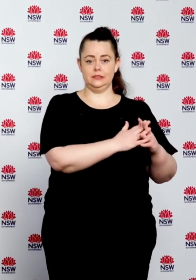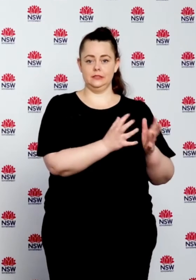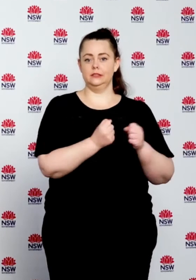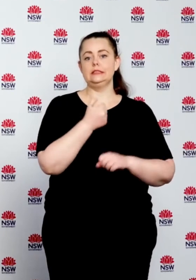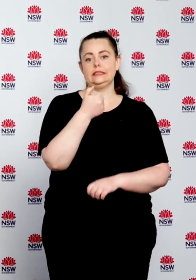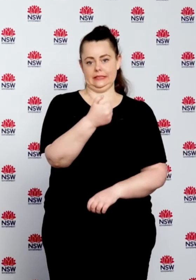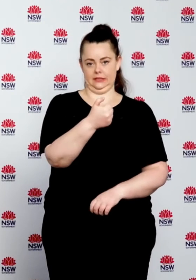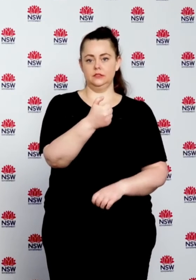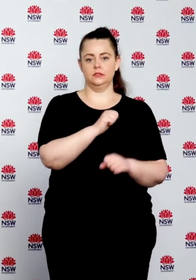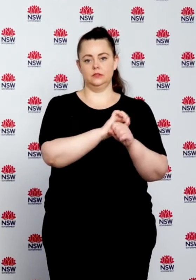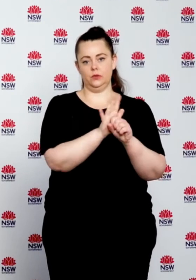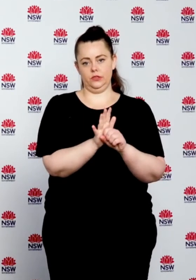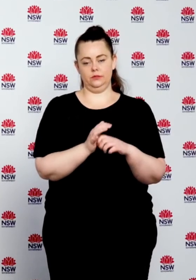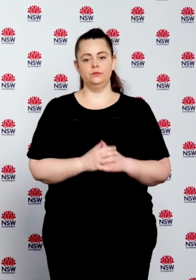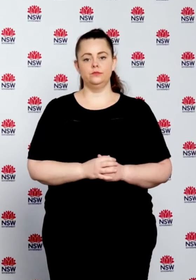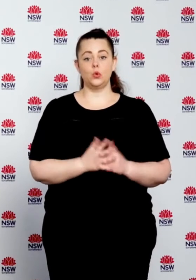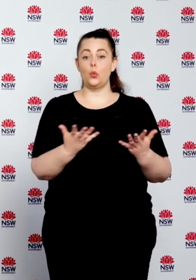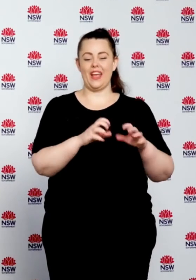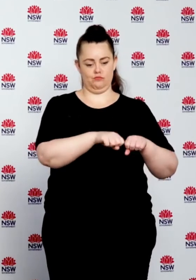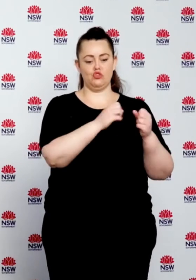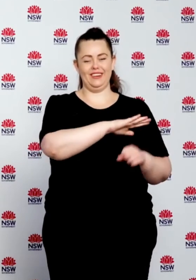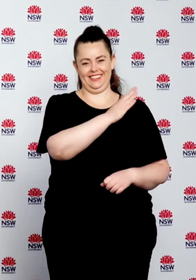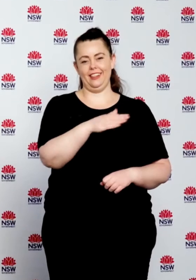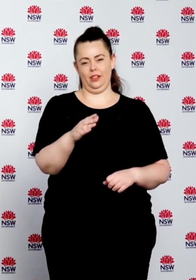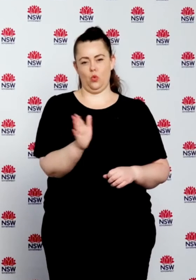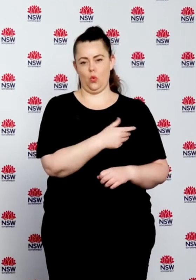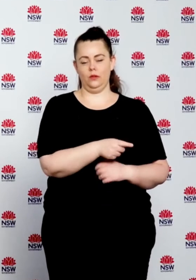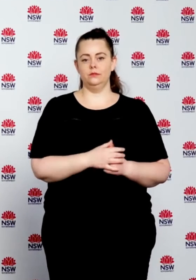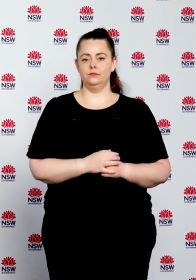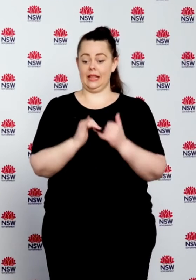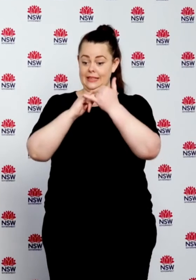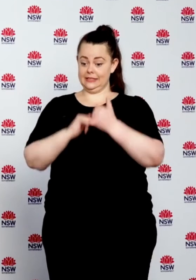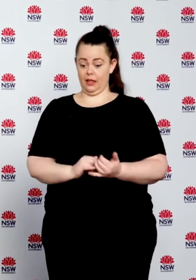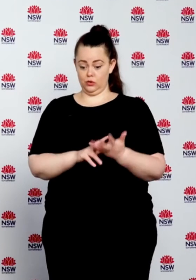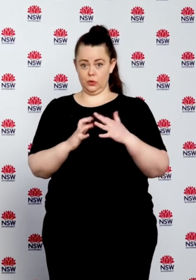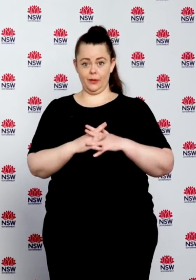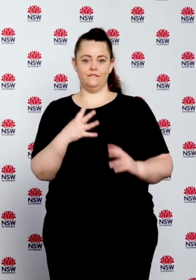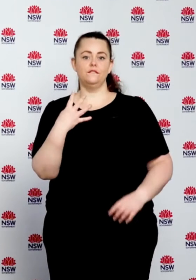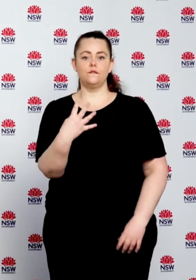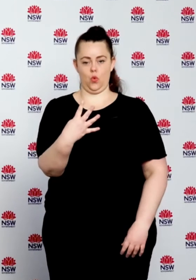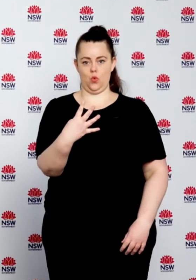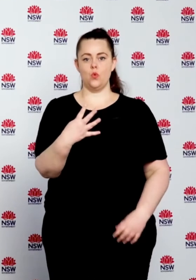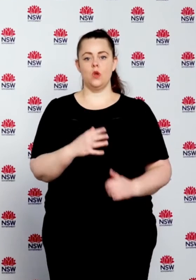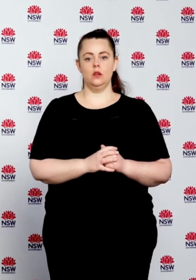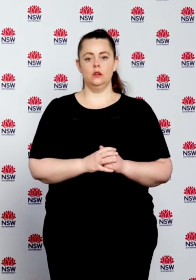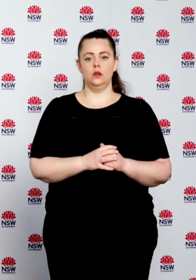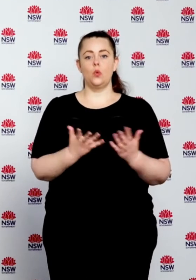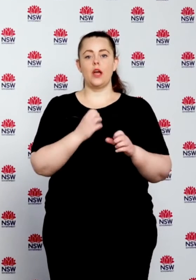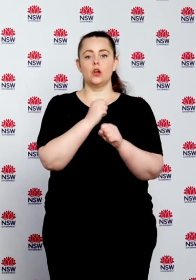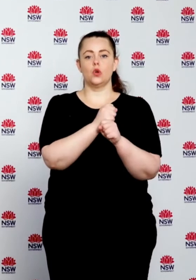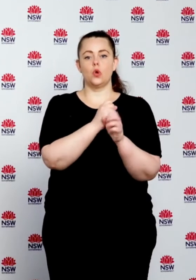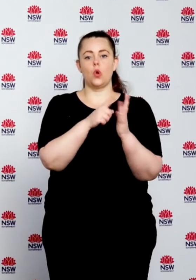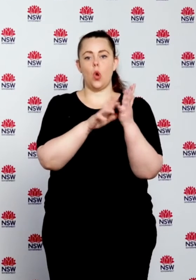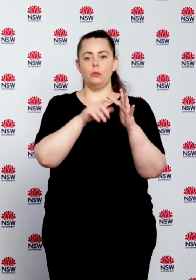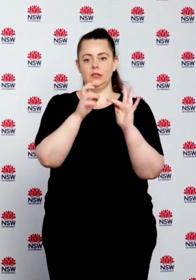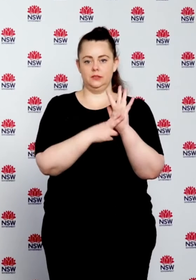cases, all in Broken Hill. In southern New South Wales, 4 new cases were reported in Goulburn.